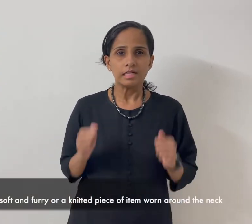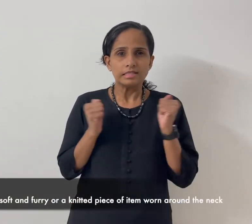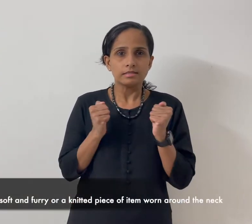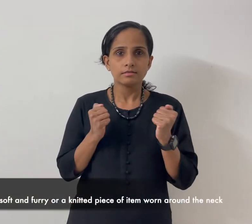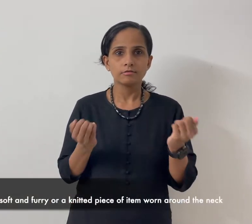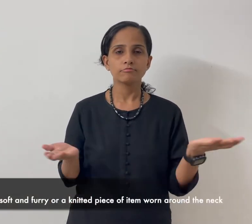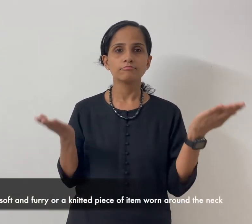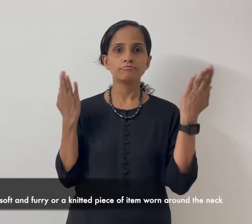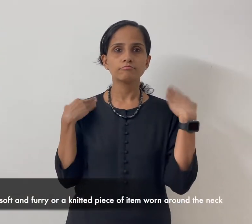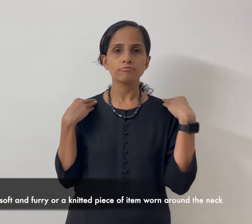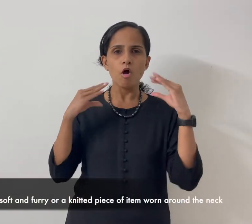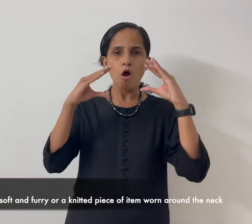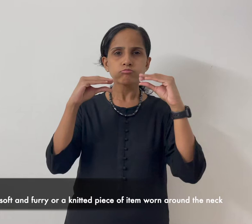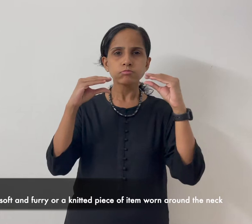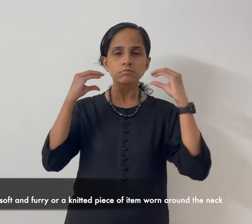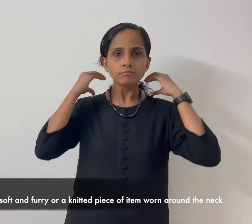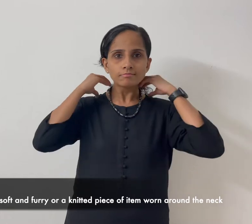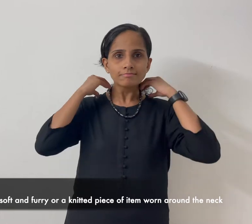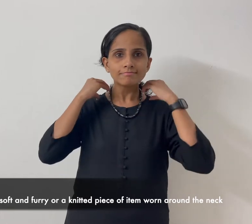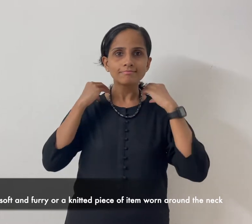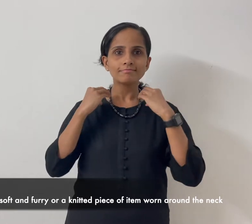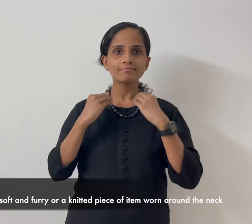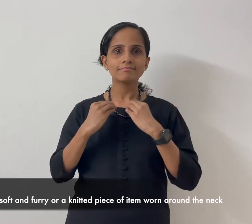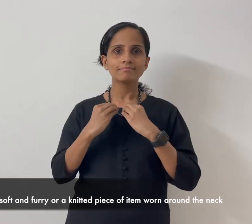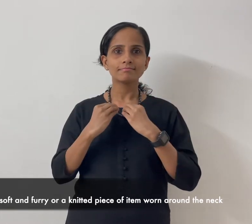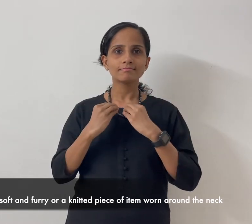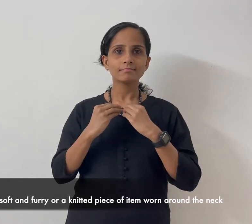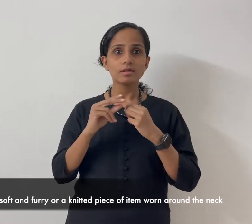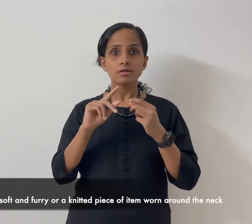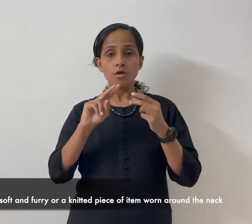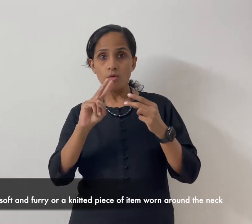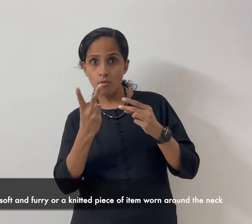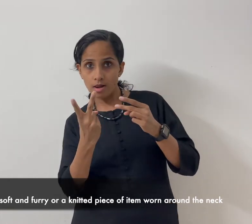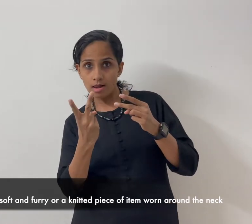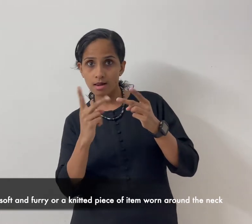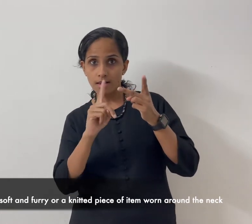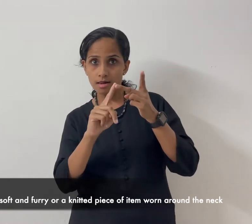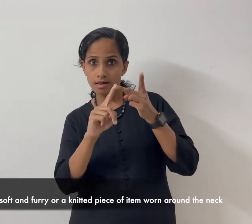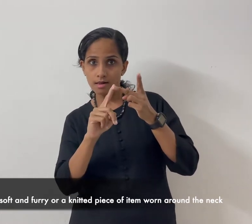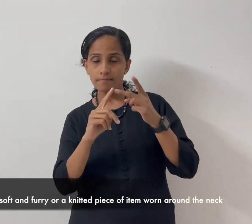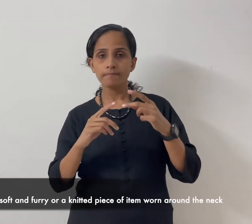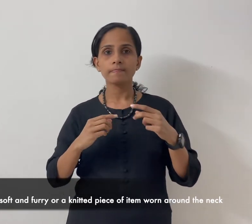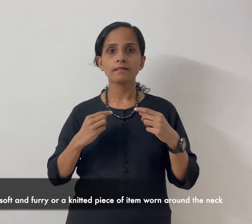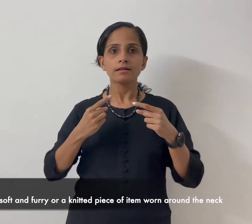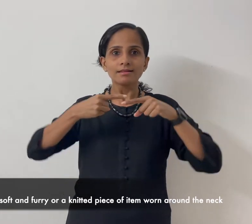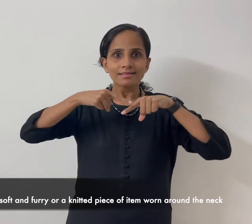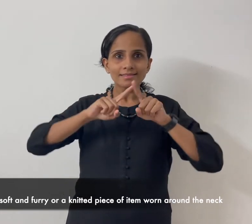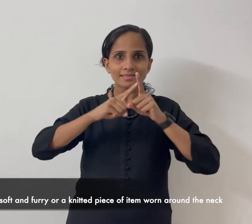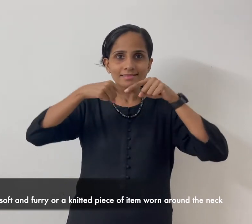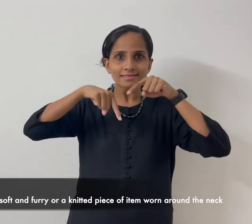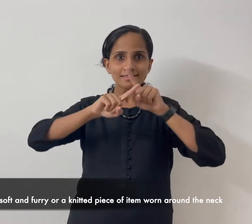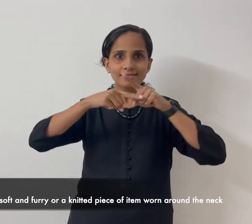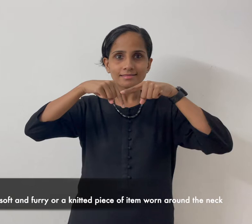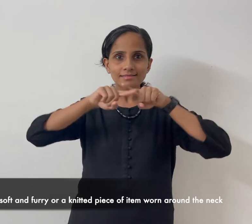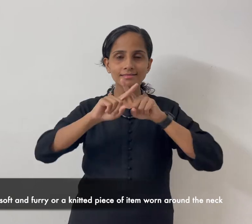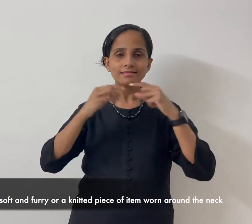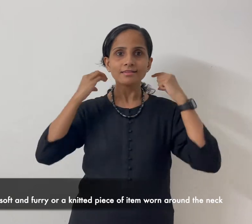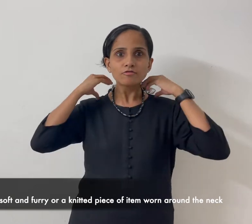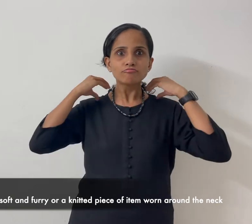Cowl. Cold plus on the shoulder plus soft and furry, or a knitted piece of item worn